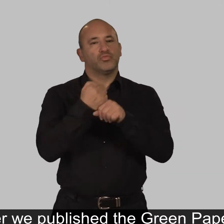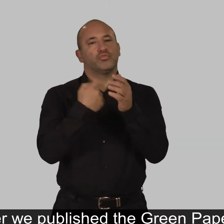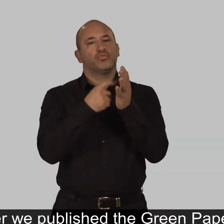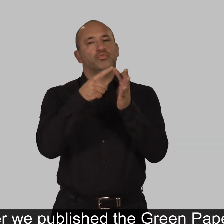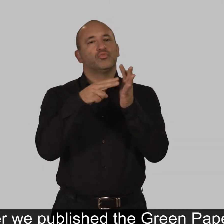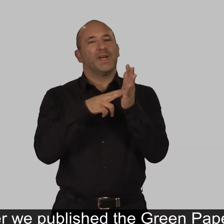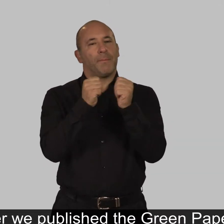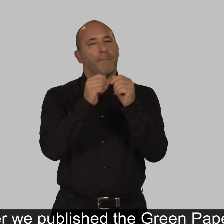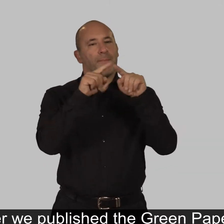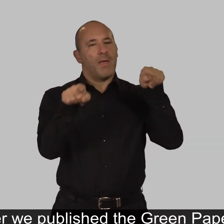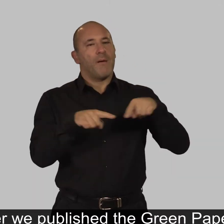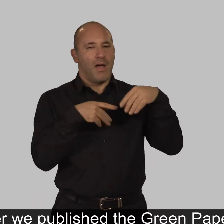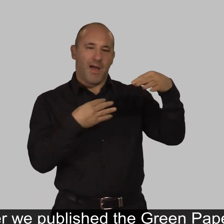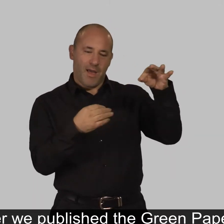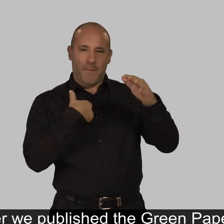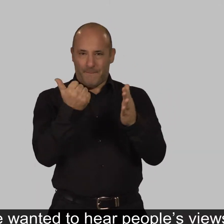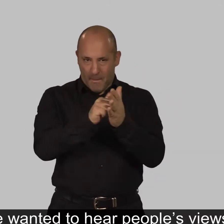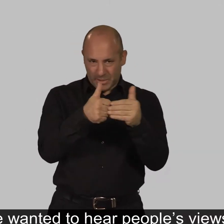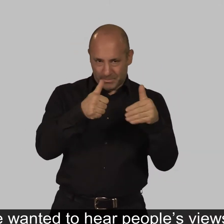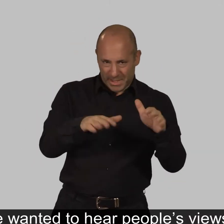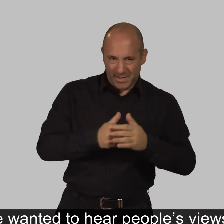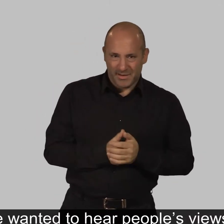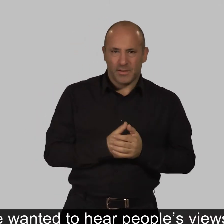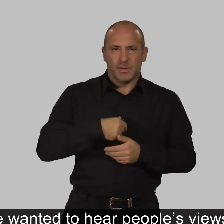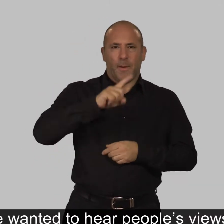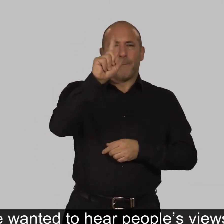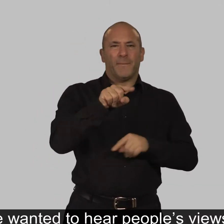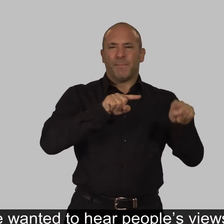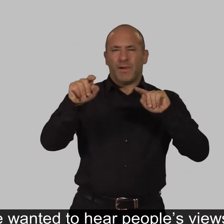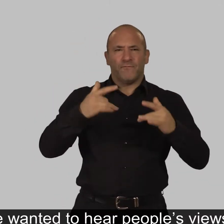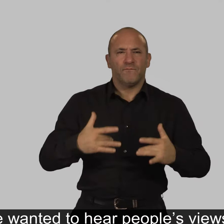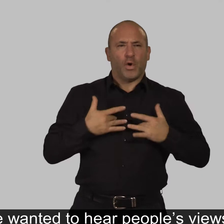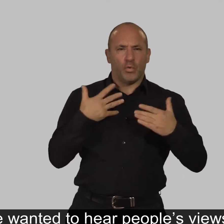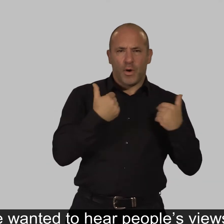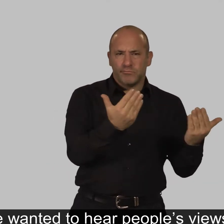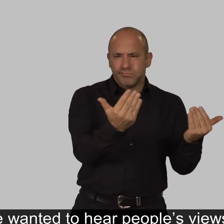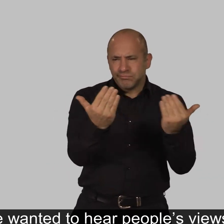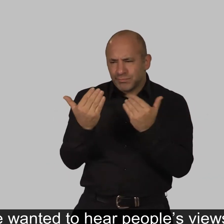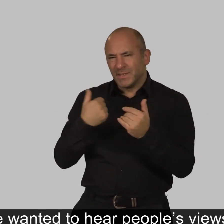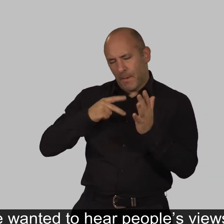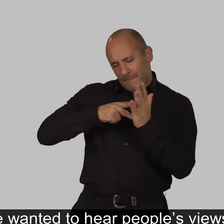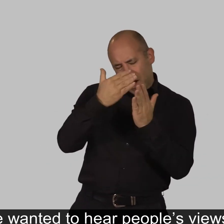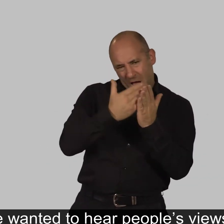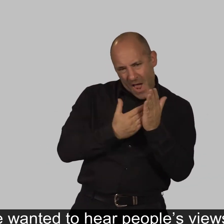After we published the Green Paper, we wanted to hear people's views to help us with our plans.